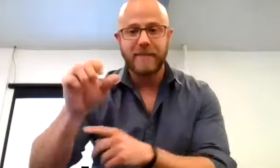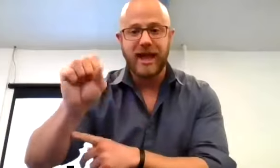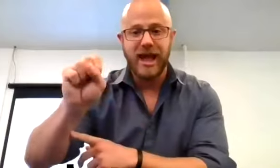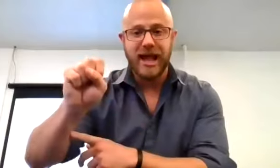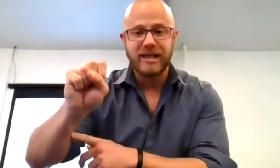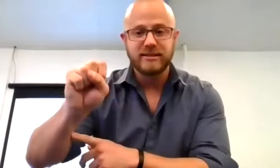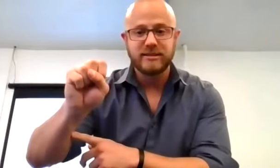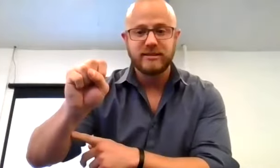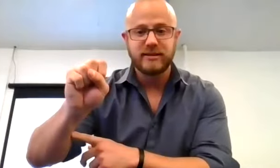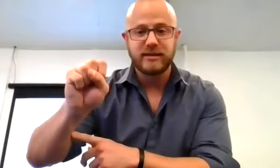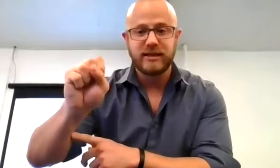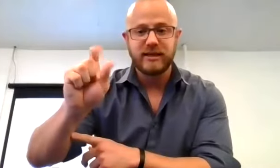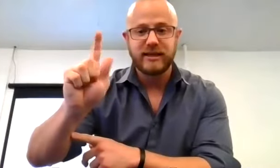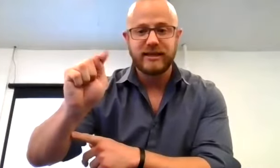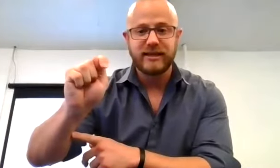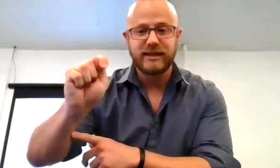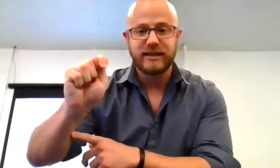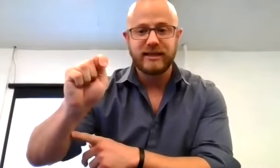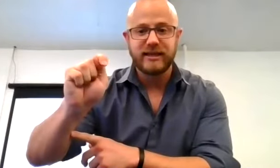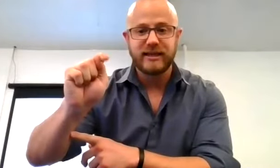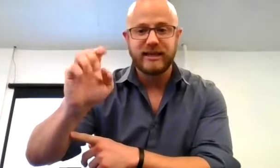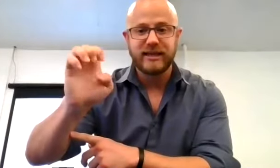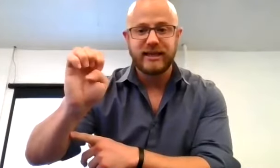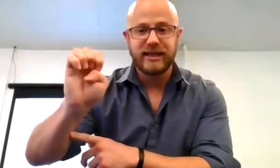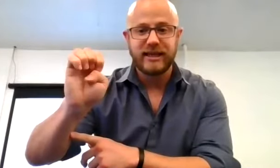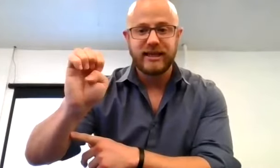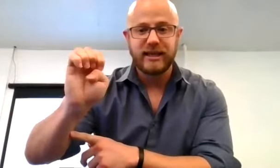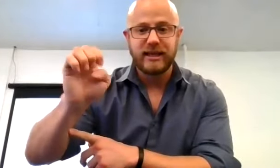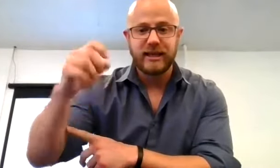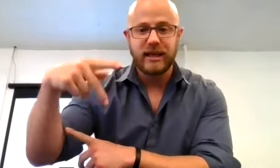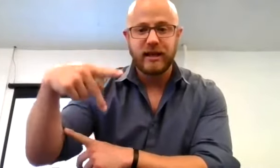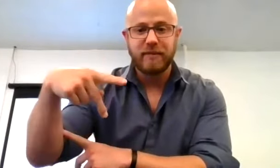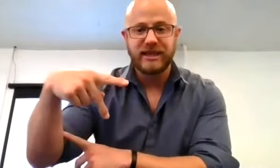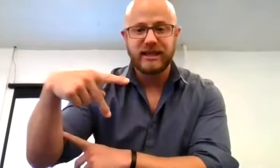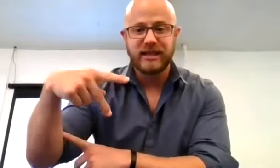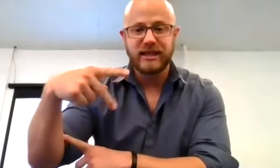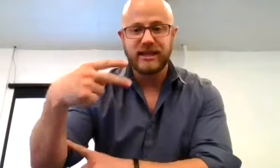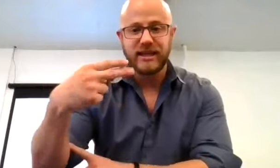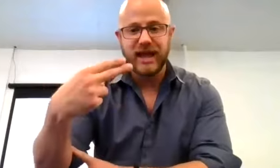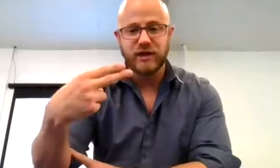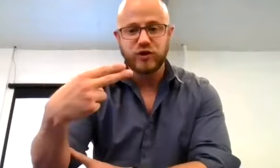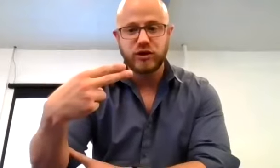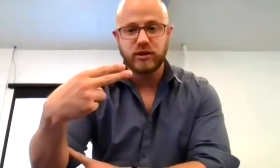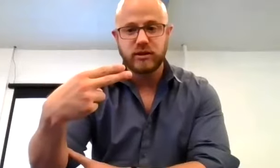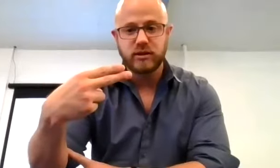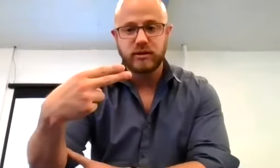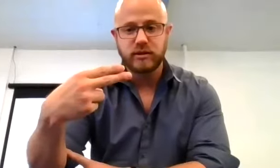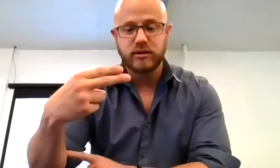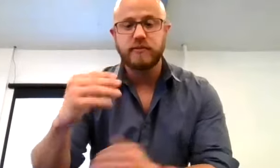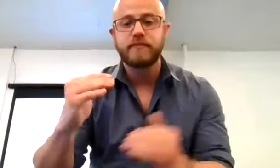middle like a fist. S, T, E, P, H.